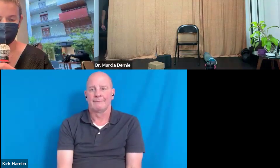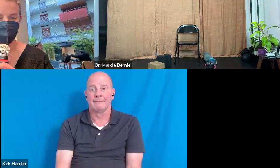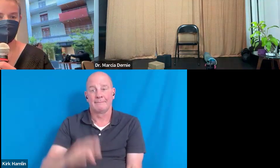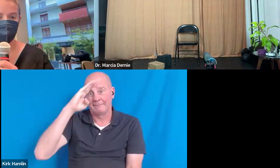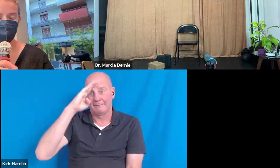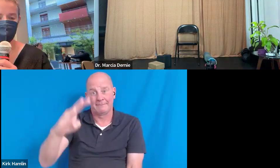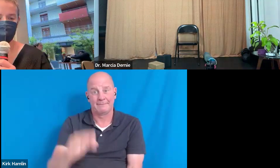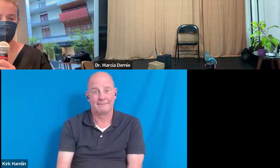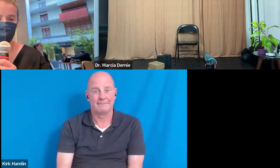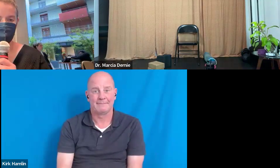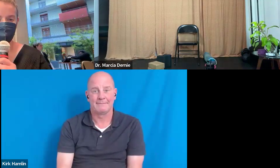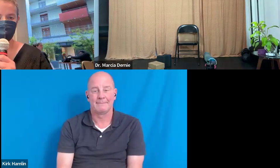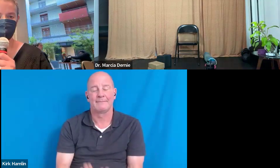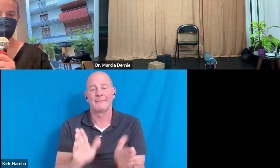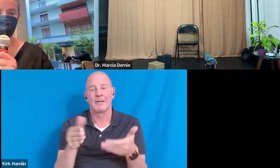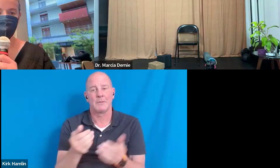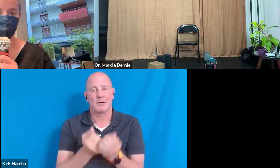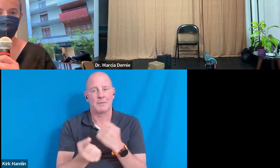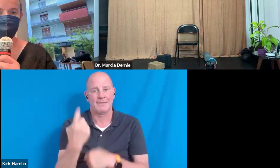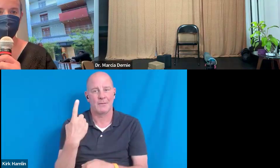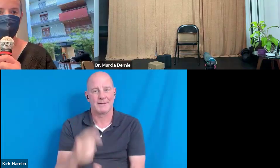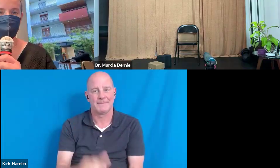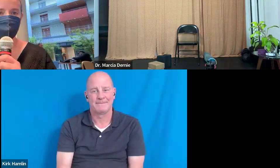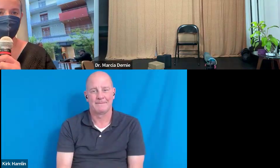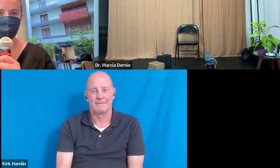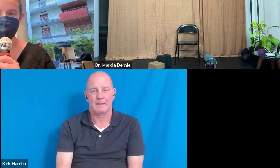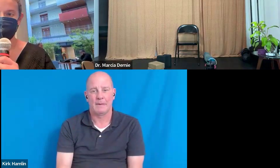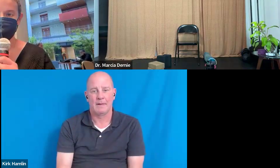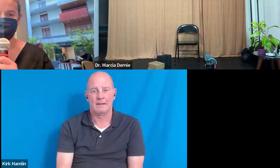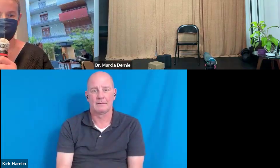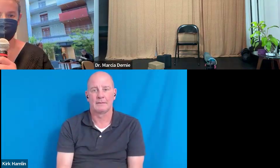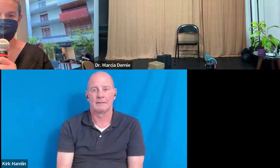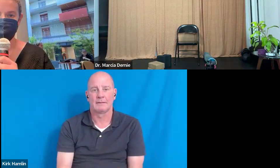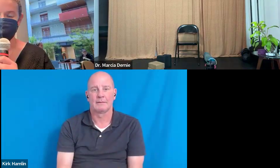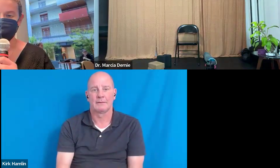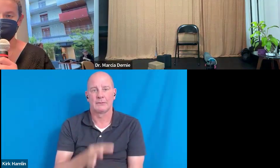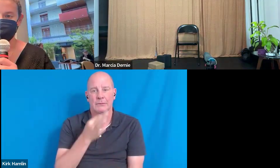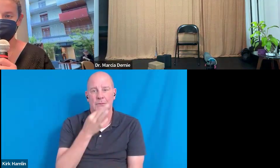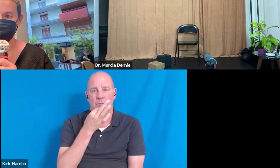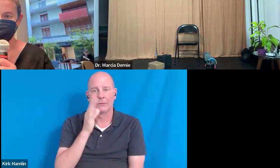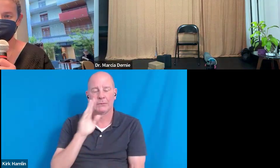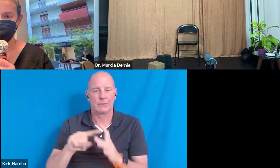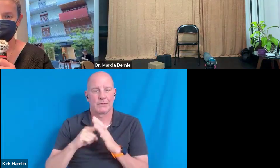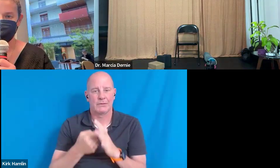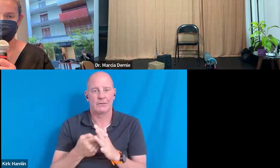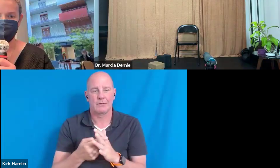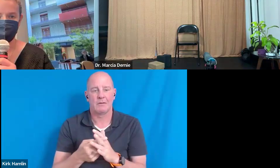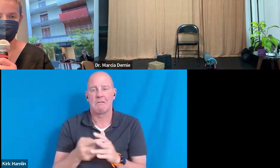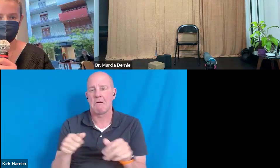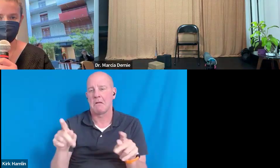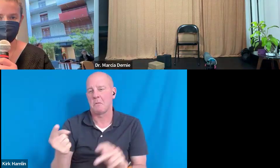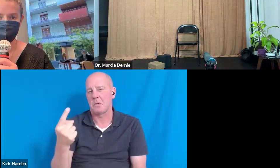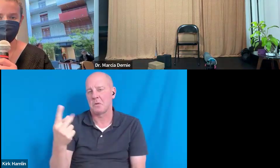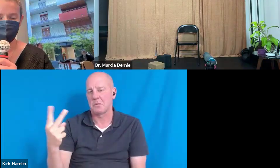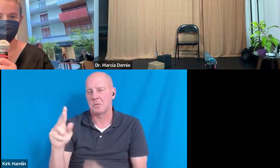Hello. Welcome, everyone. We are just about to get started. Just letting one or two more people come